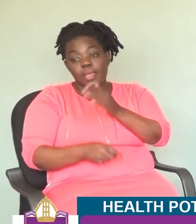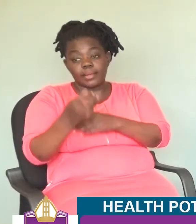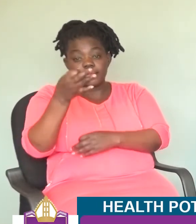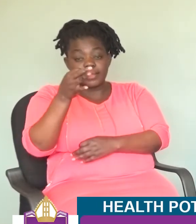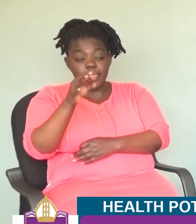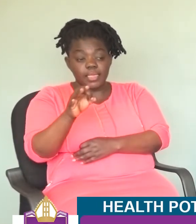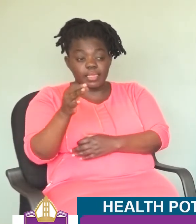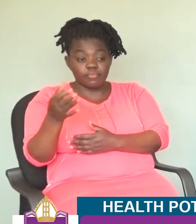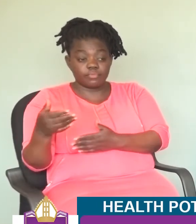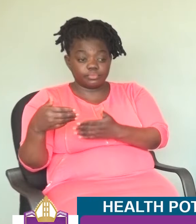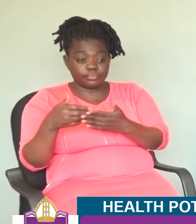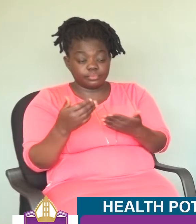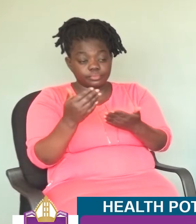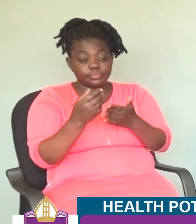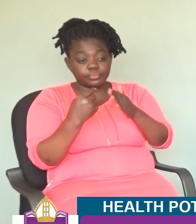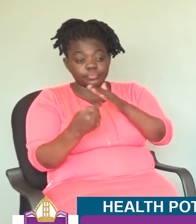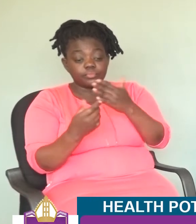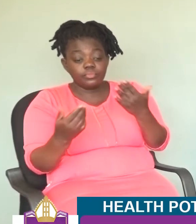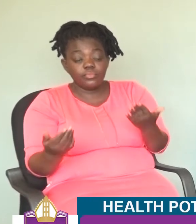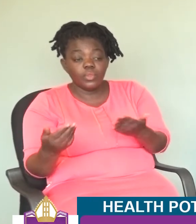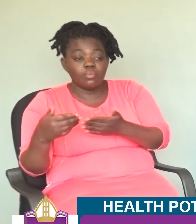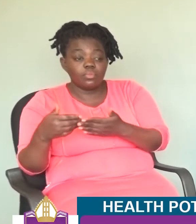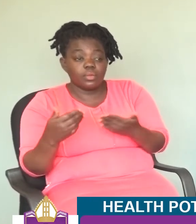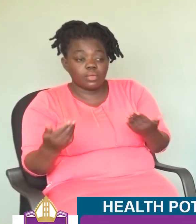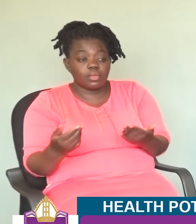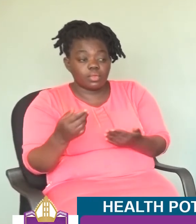child, because there are instances where a child fails